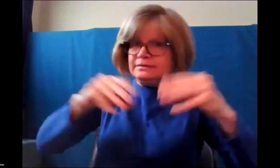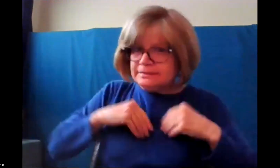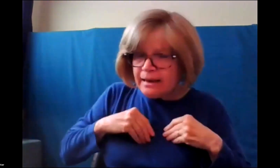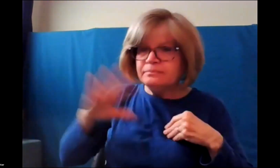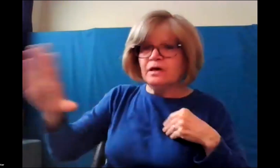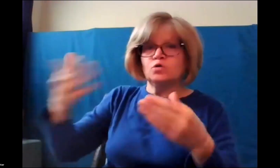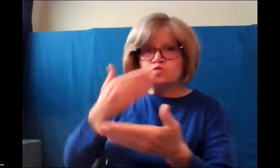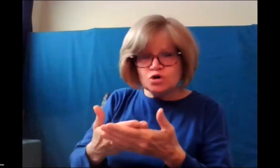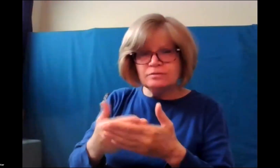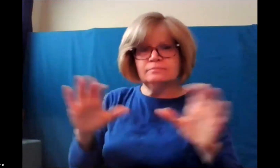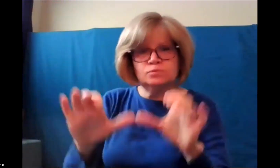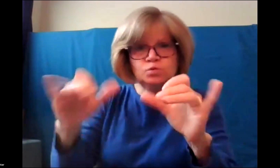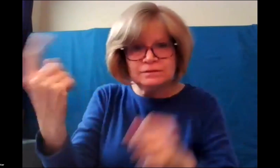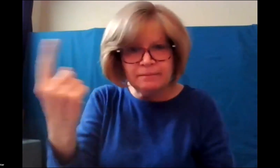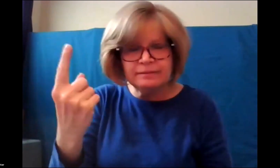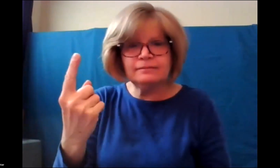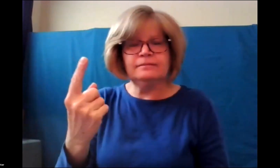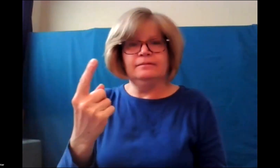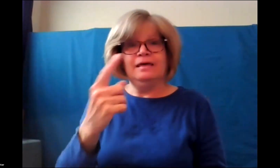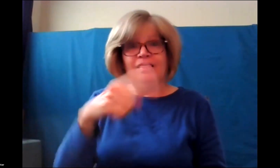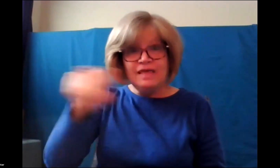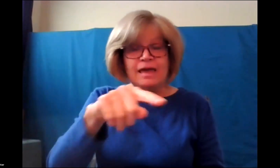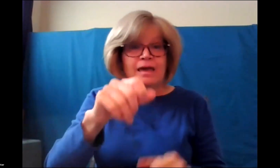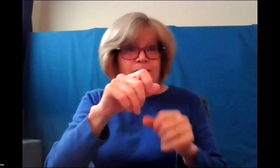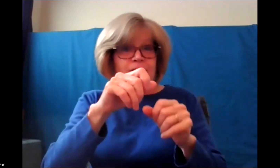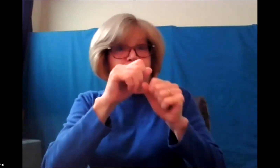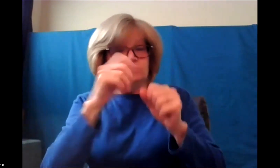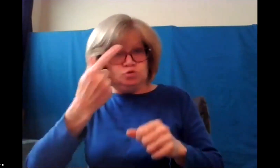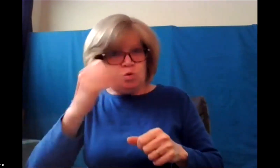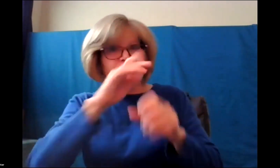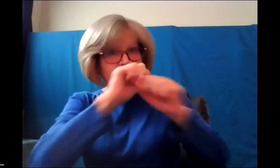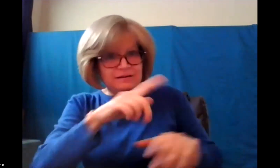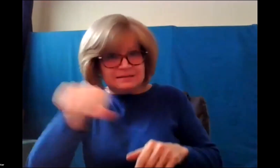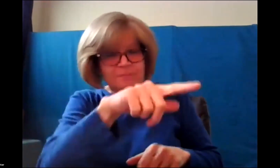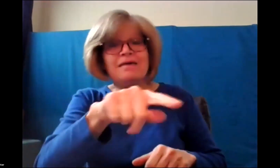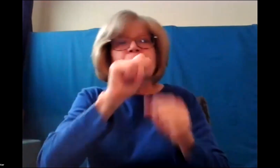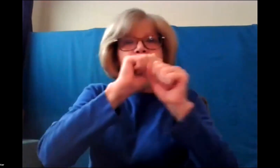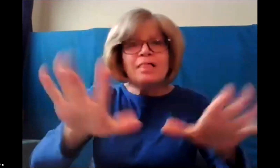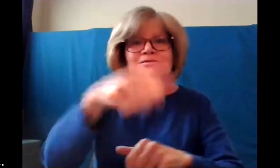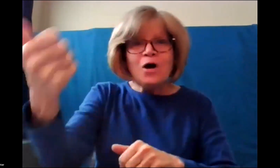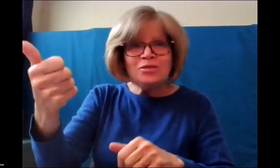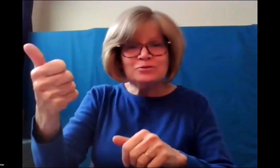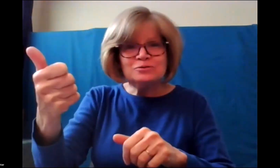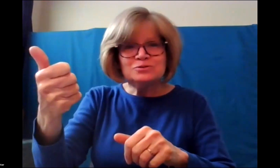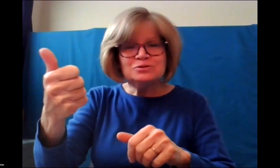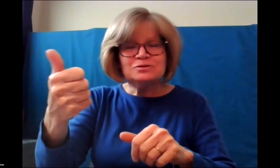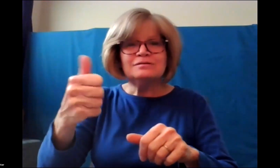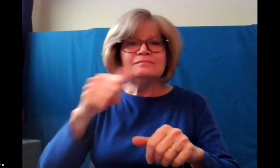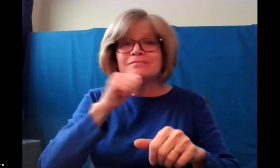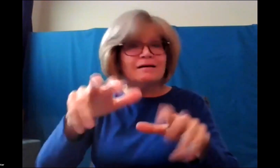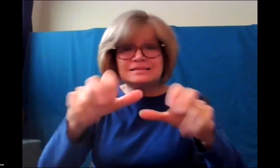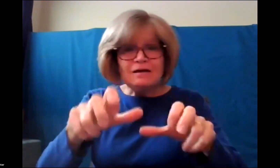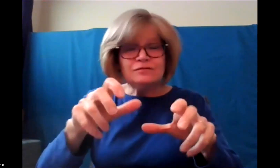that goodness and act on it. As they were blessed, they blessed others. The cycle of grateful, unselfish